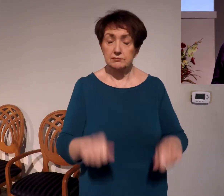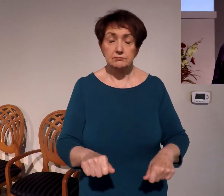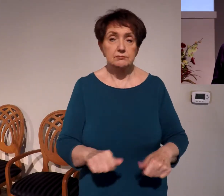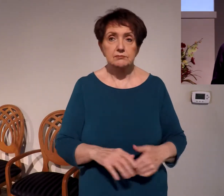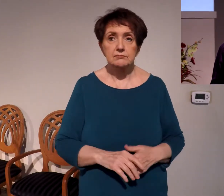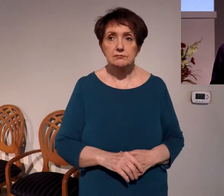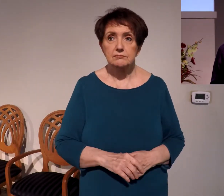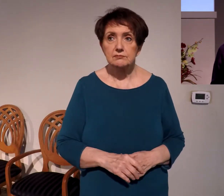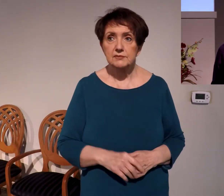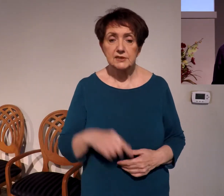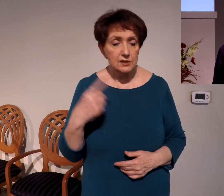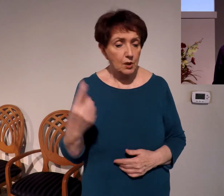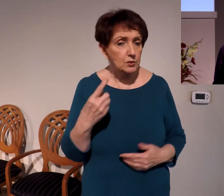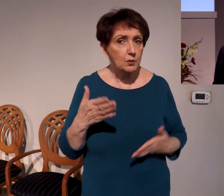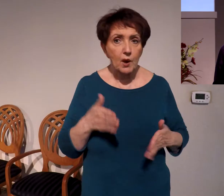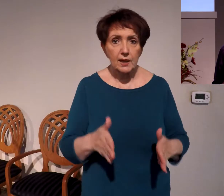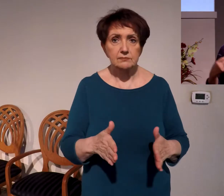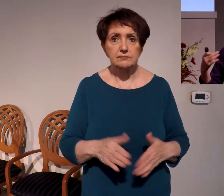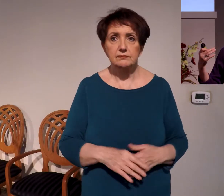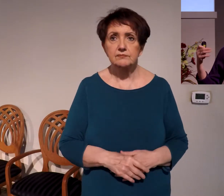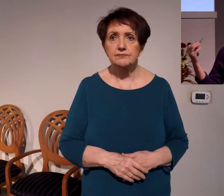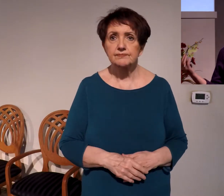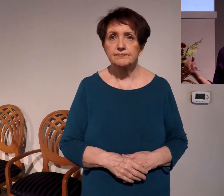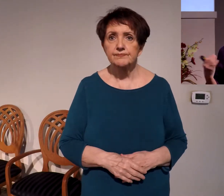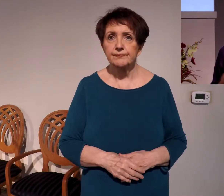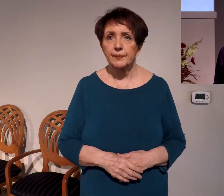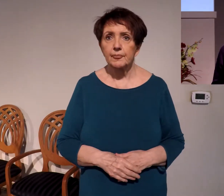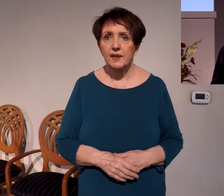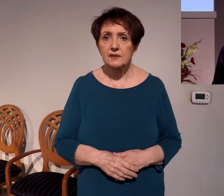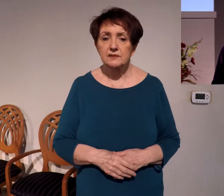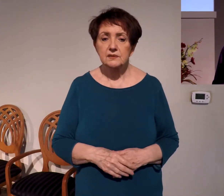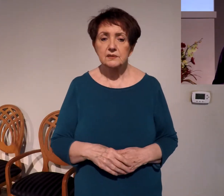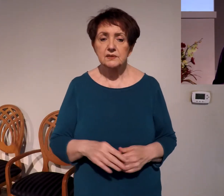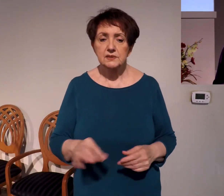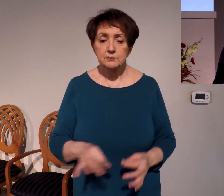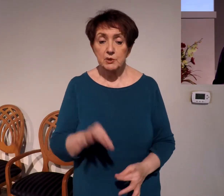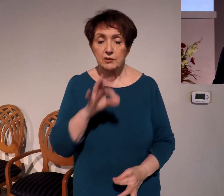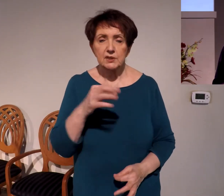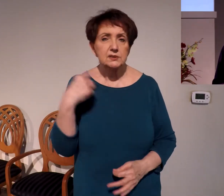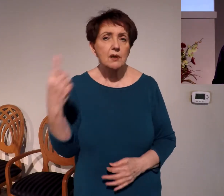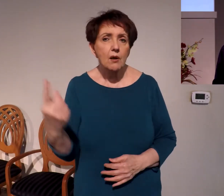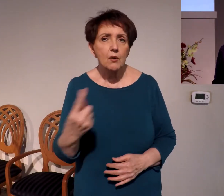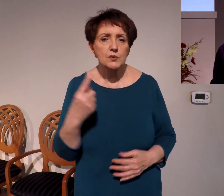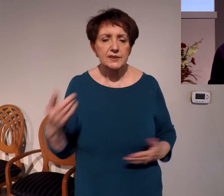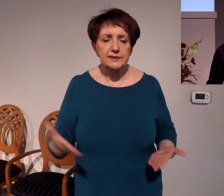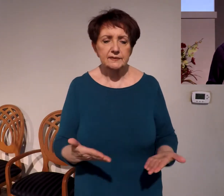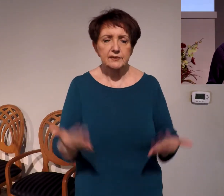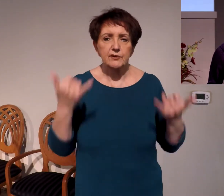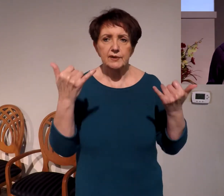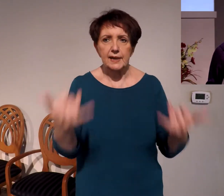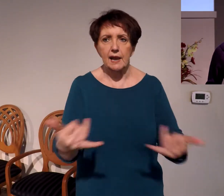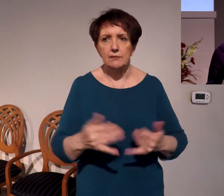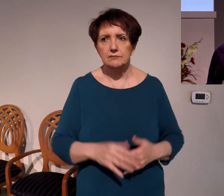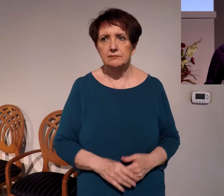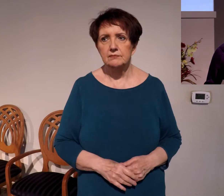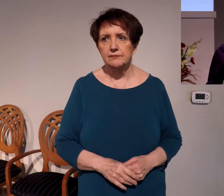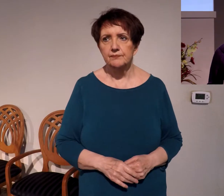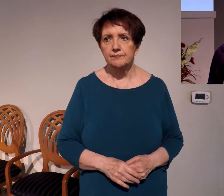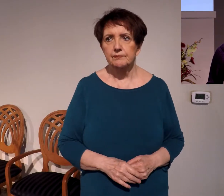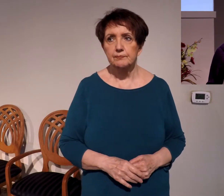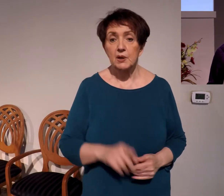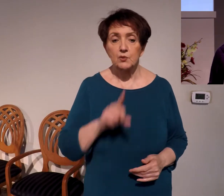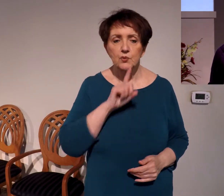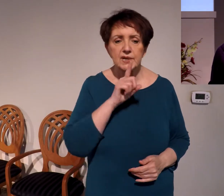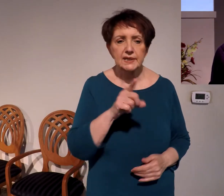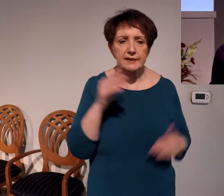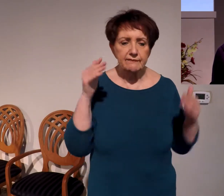way that Spirit is available to us, because Spirit is only in the eternal here and now. And so by really becoming